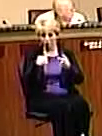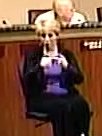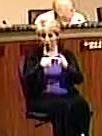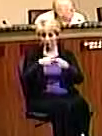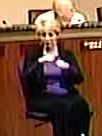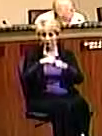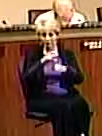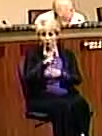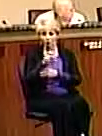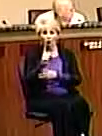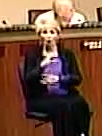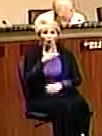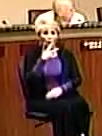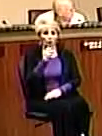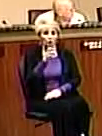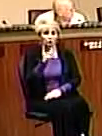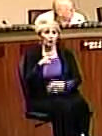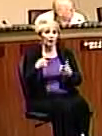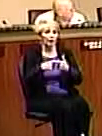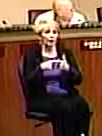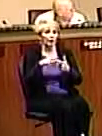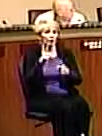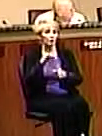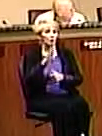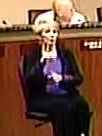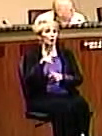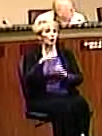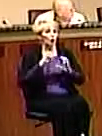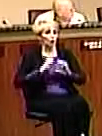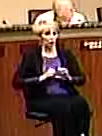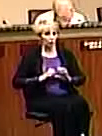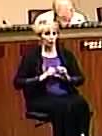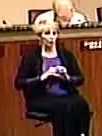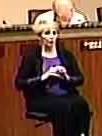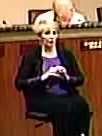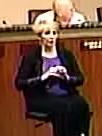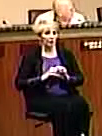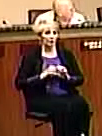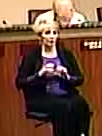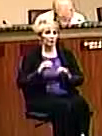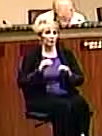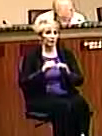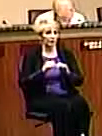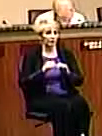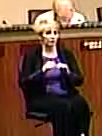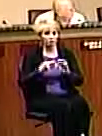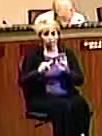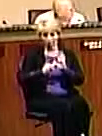minute. Water, sewer, and electric utility bill customers in arrears.